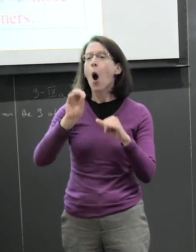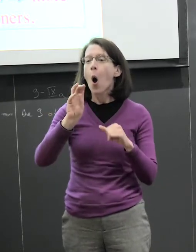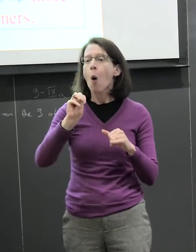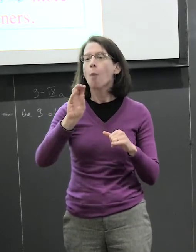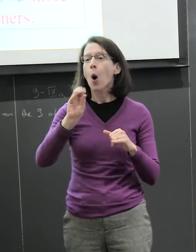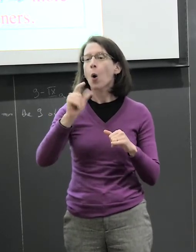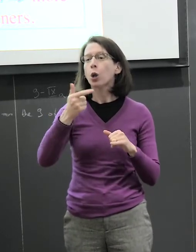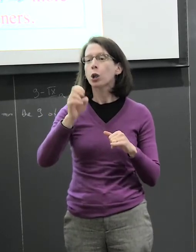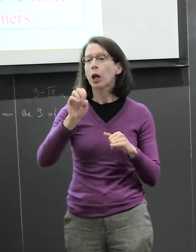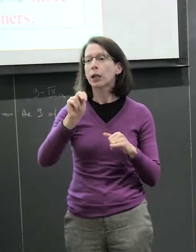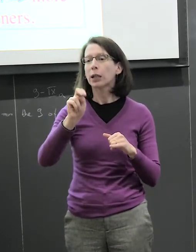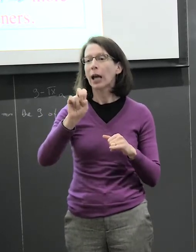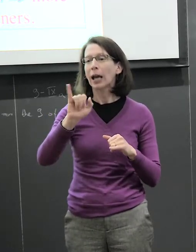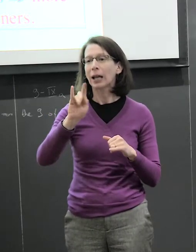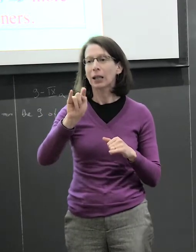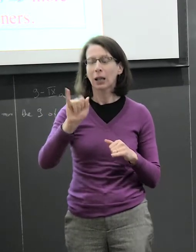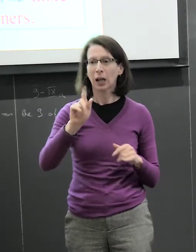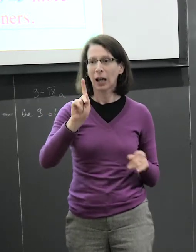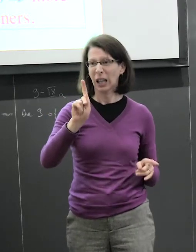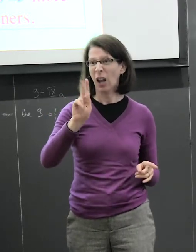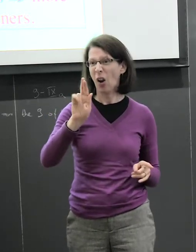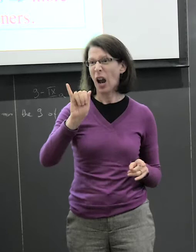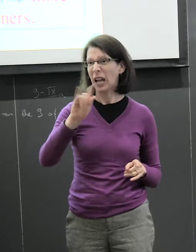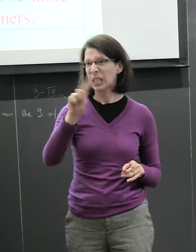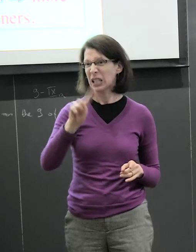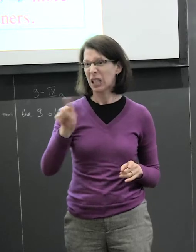recently, KRIZ.